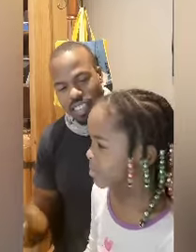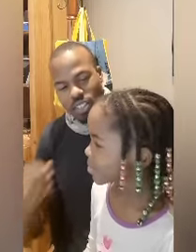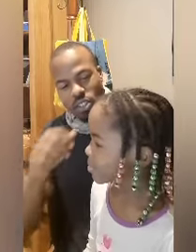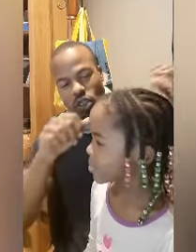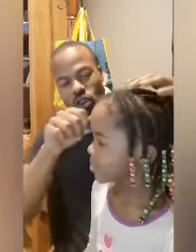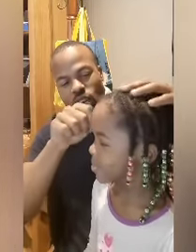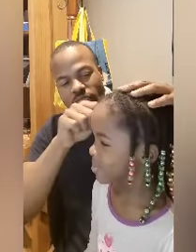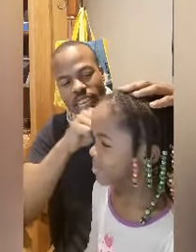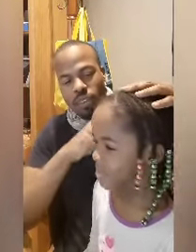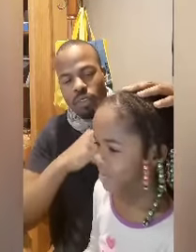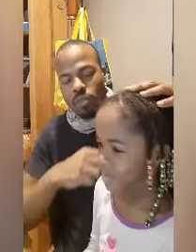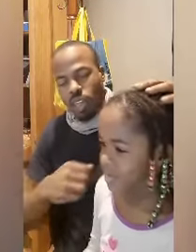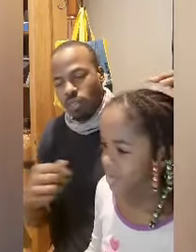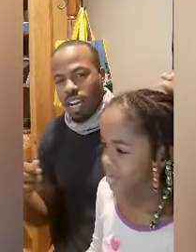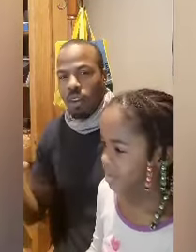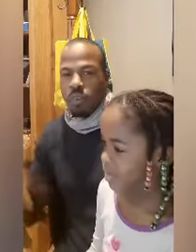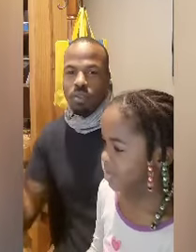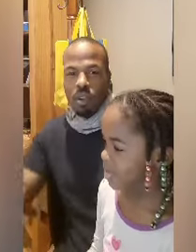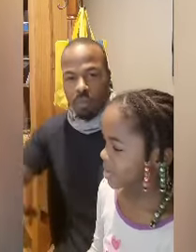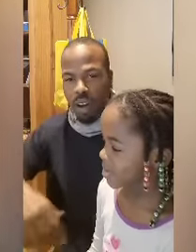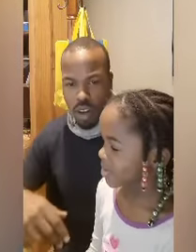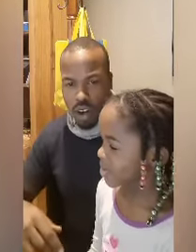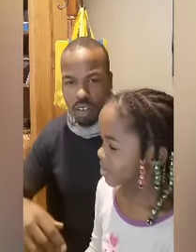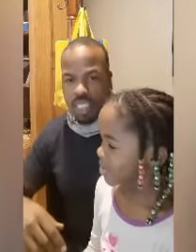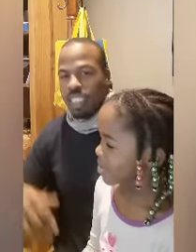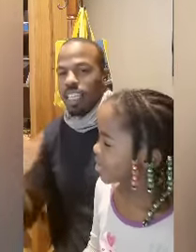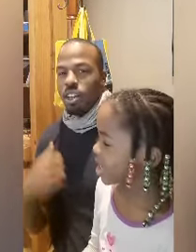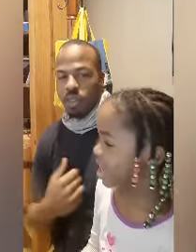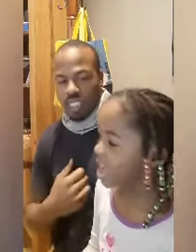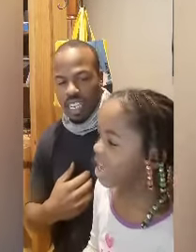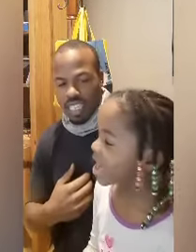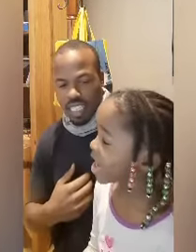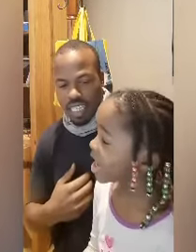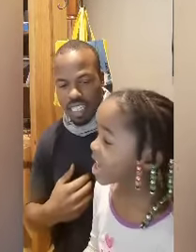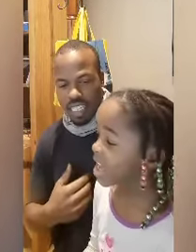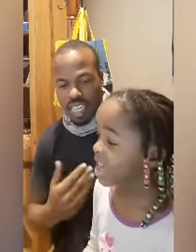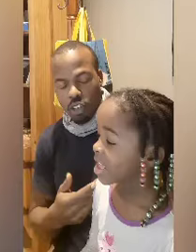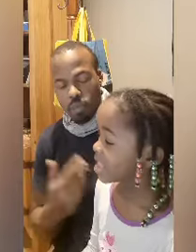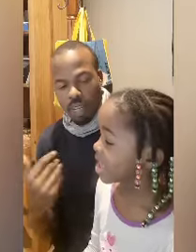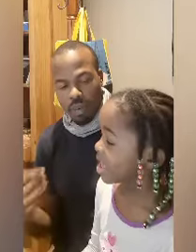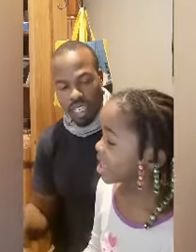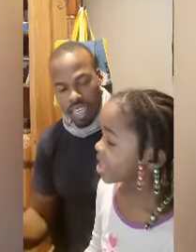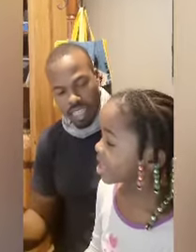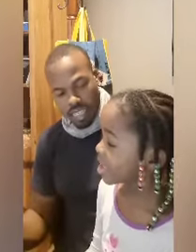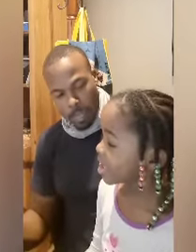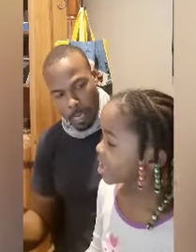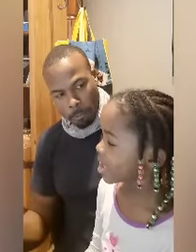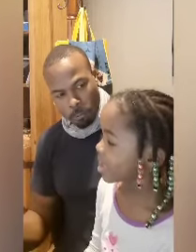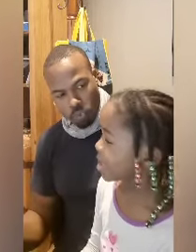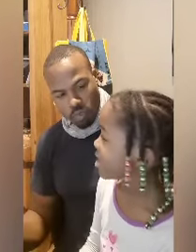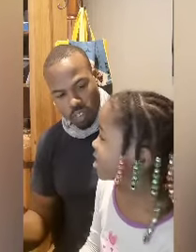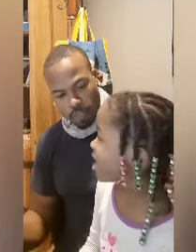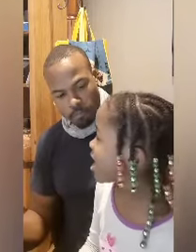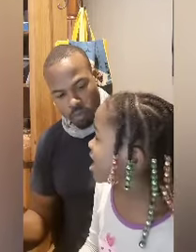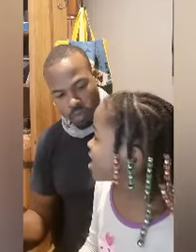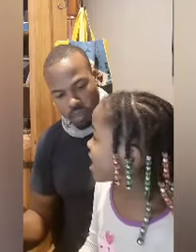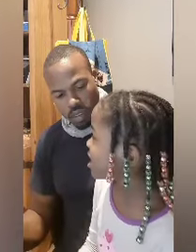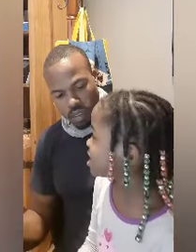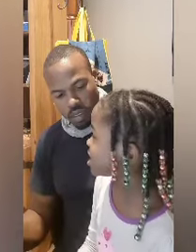Do you show up? Like if we run around, we throw the ball, they go and chase it. Like you play with Yankee. Nah, Yankee's